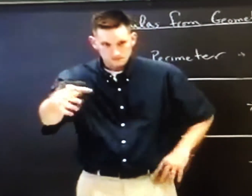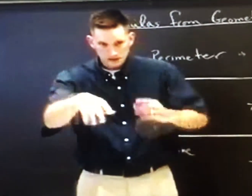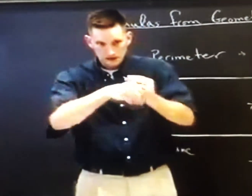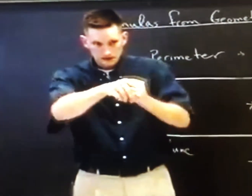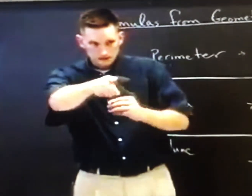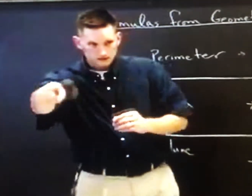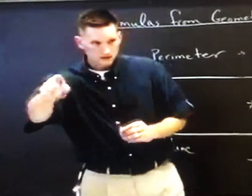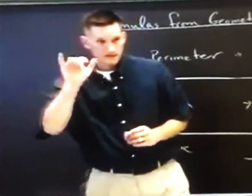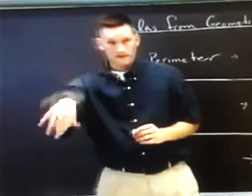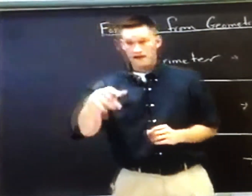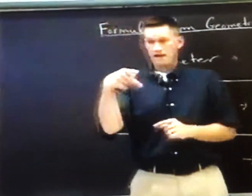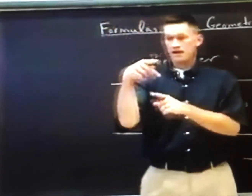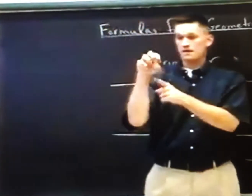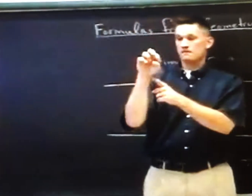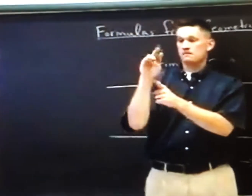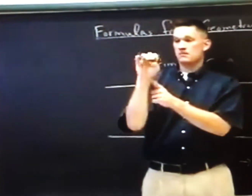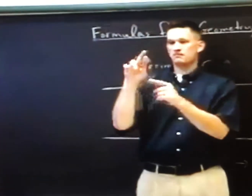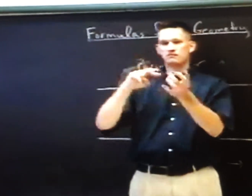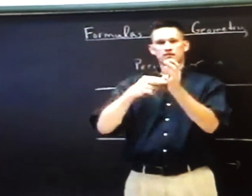Good. Anybody want to add to that?